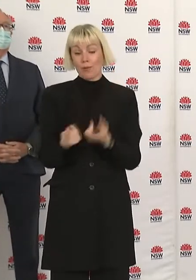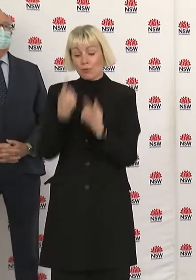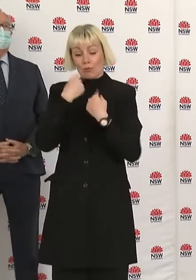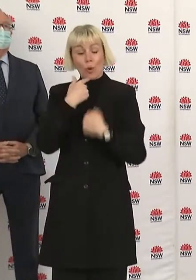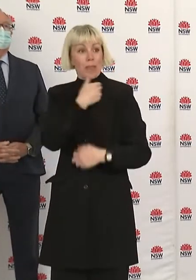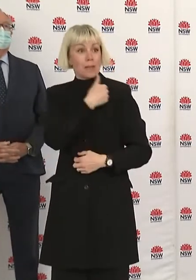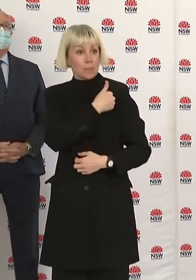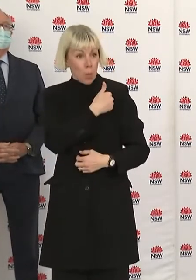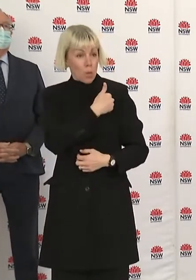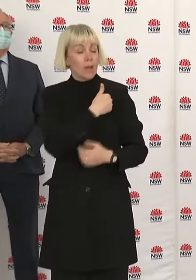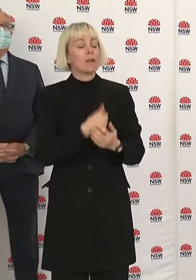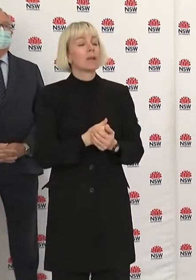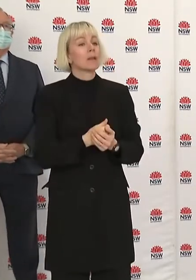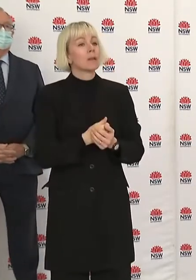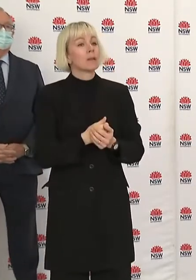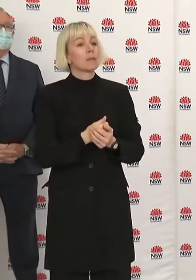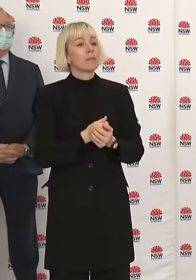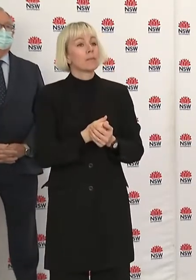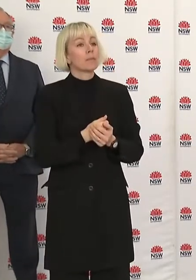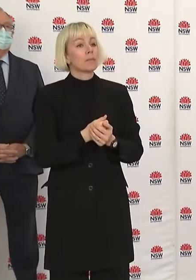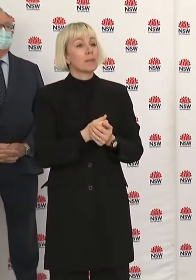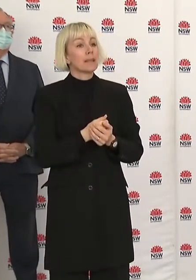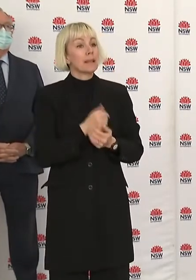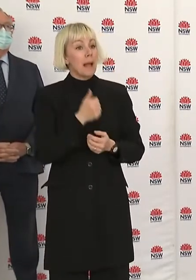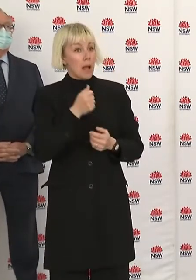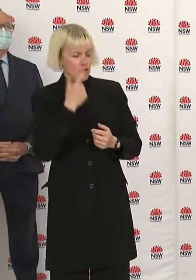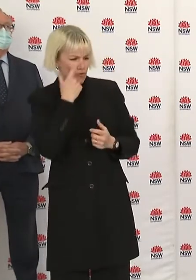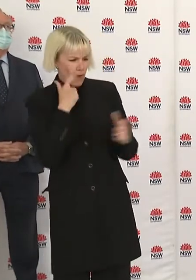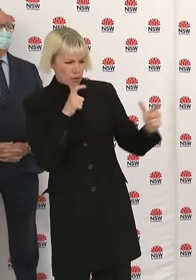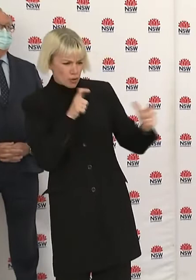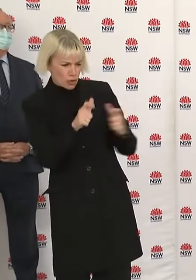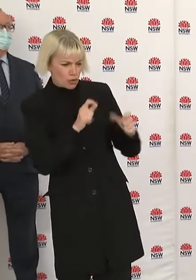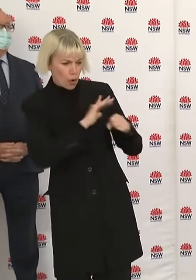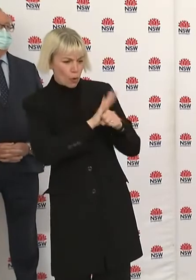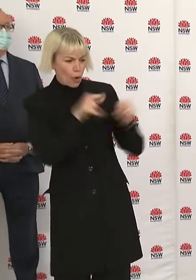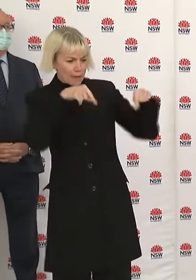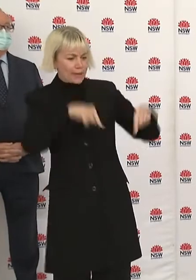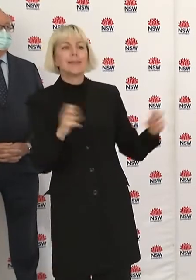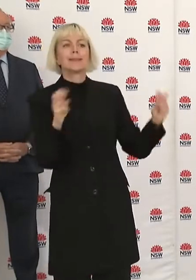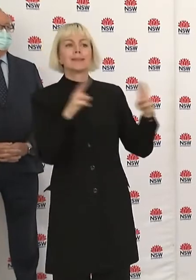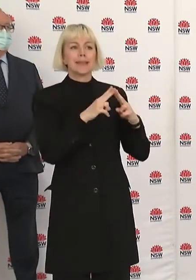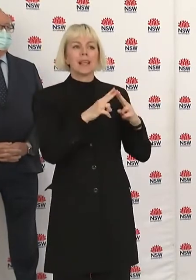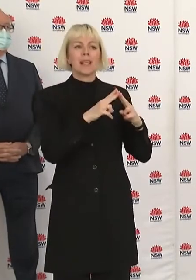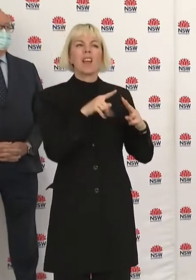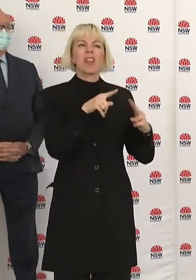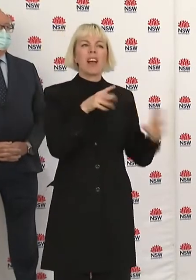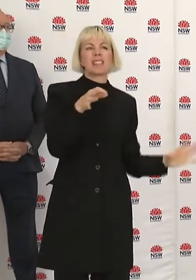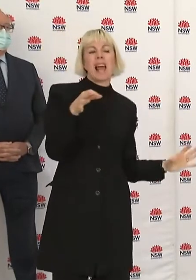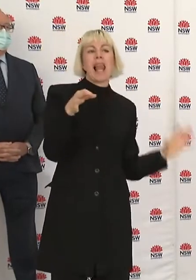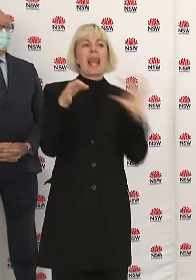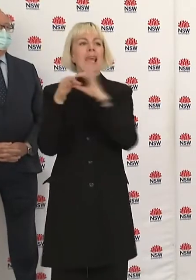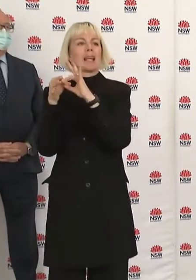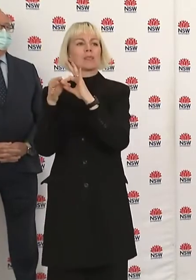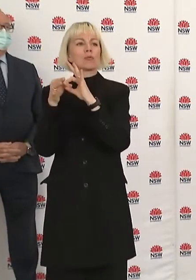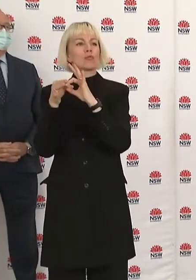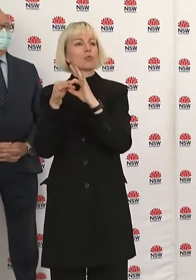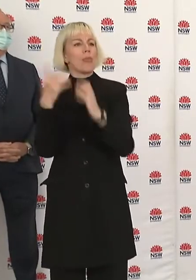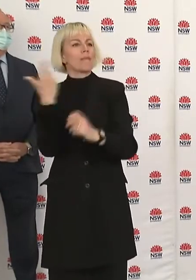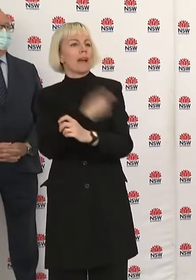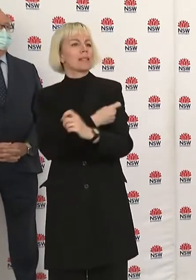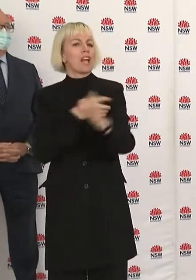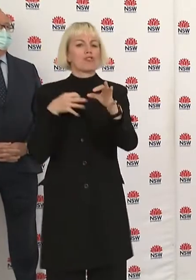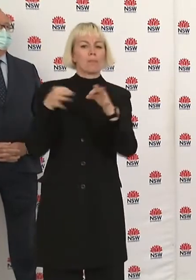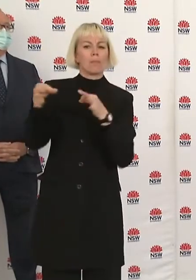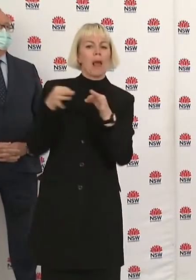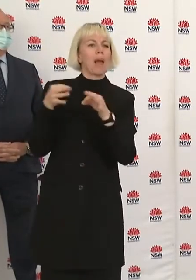is directly linked to the national vaccination strategy. And that is the information we're conveying today, that the emergency we have in